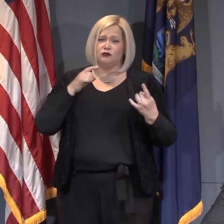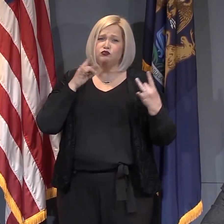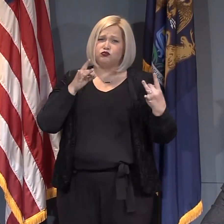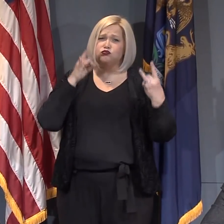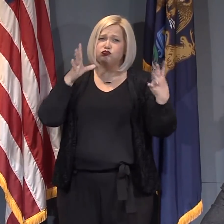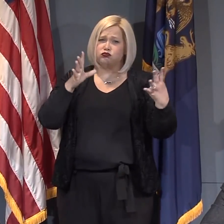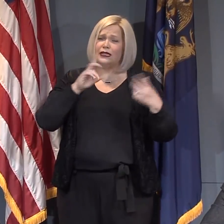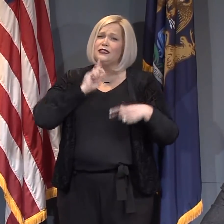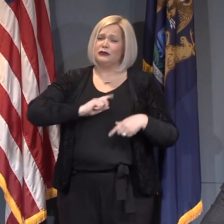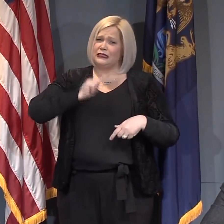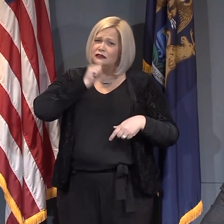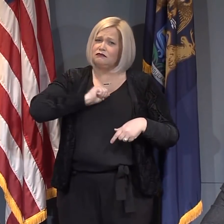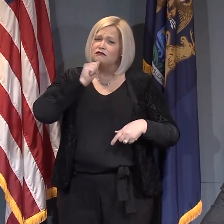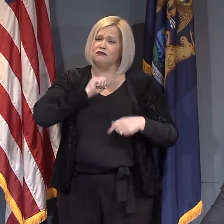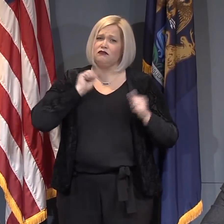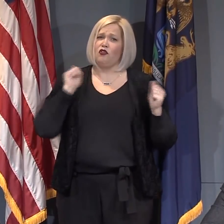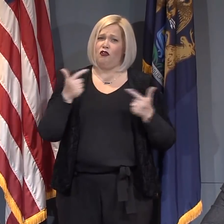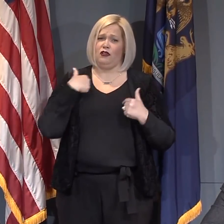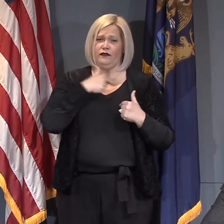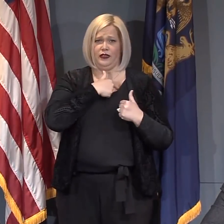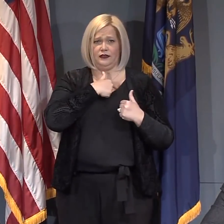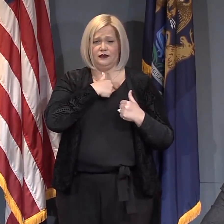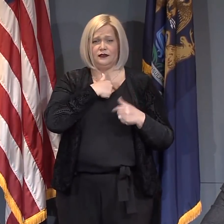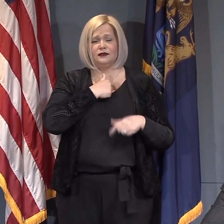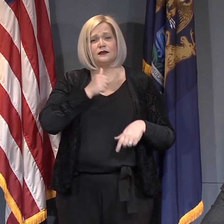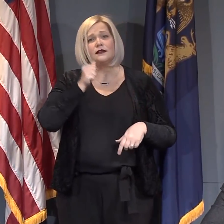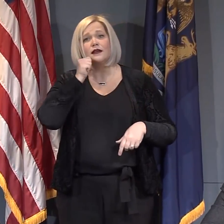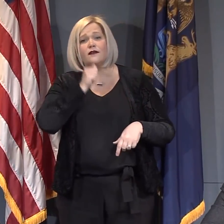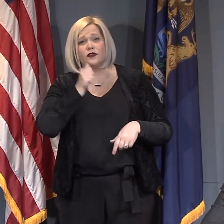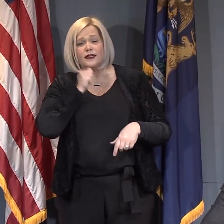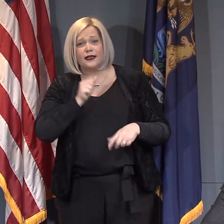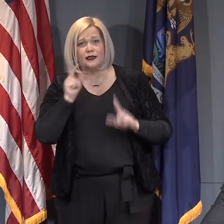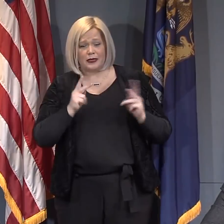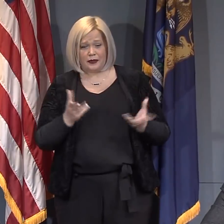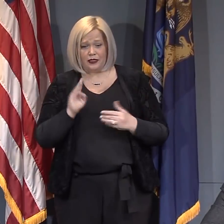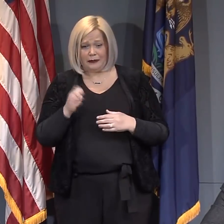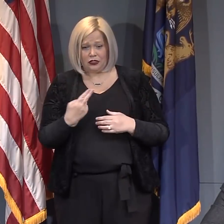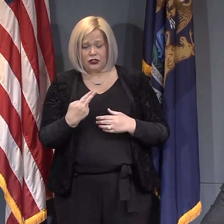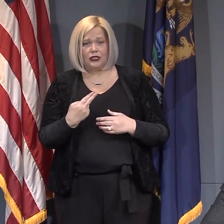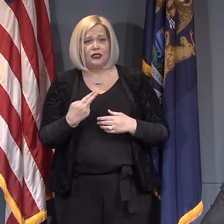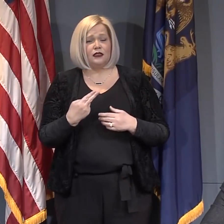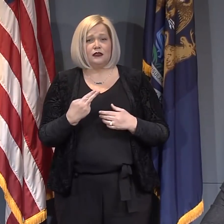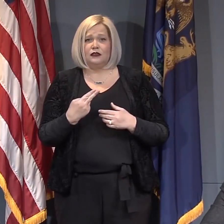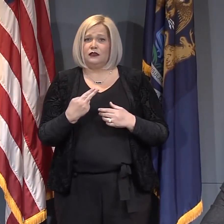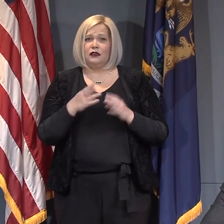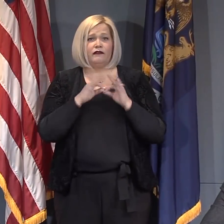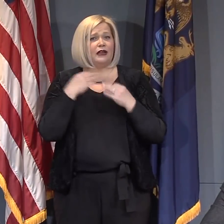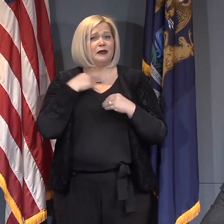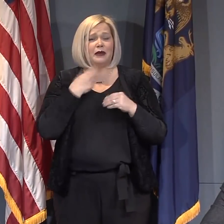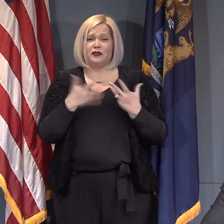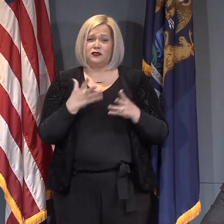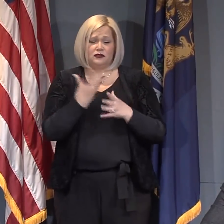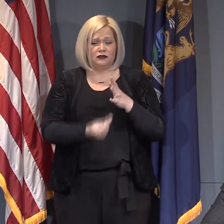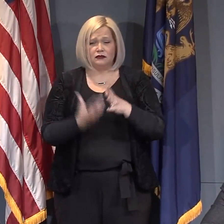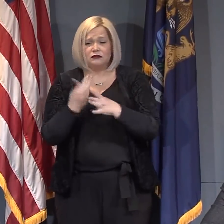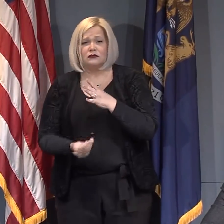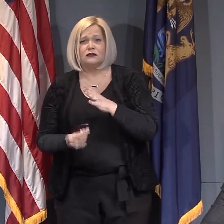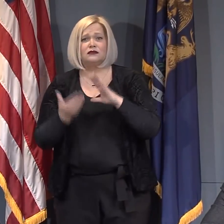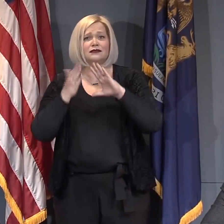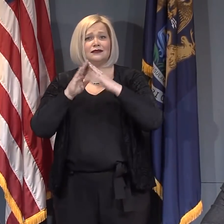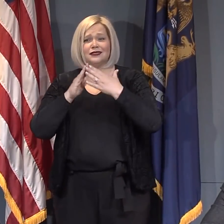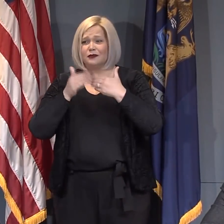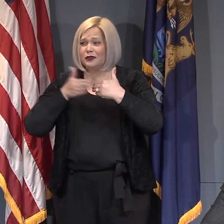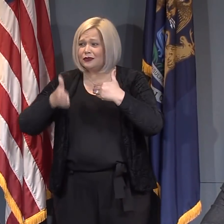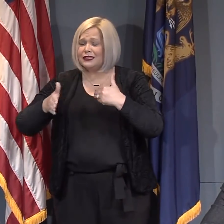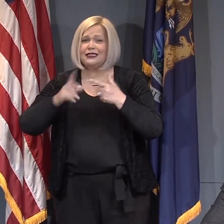all of us. Every day, Michigan families are losing loved ones, neighbors,